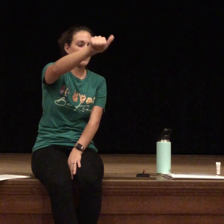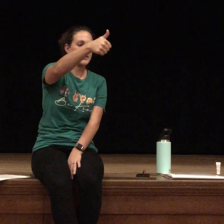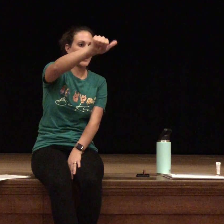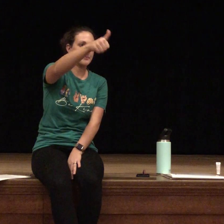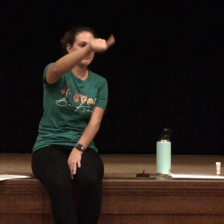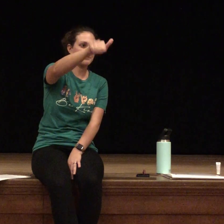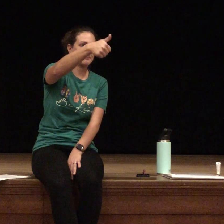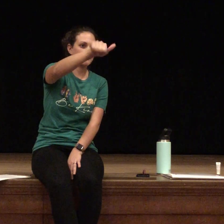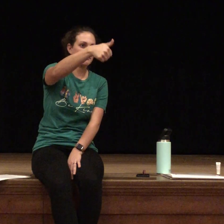10.